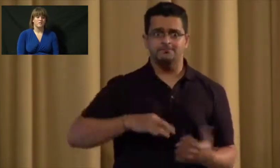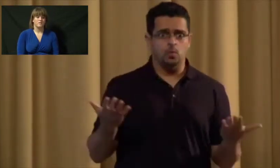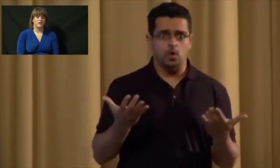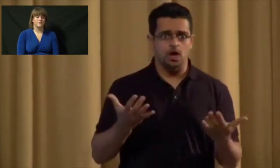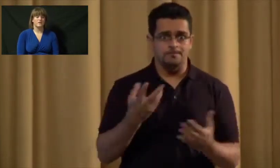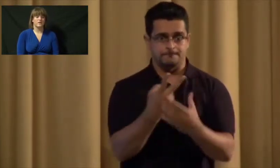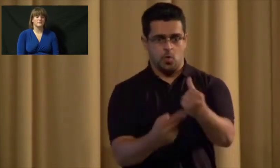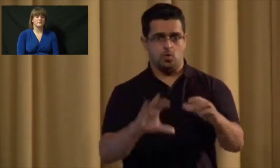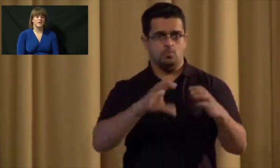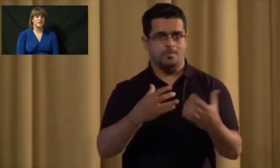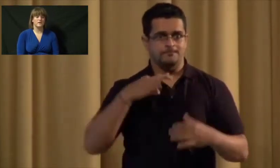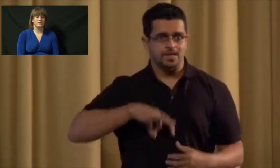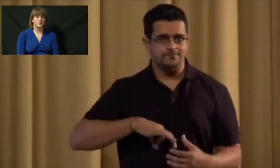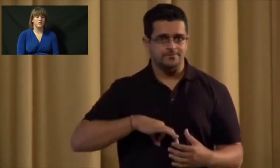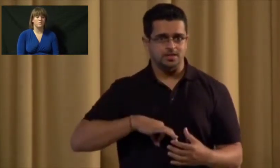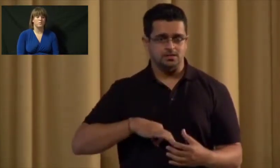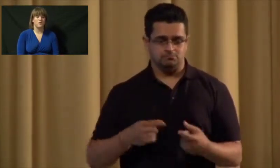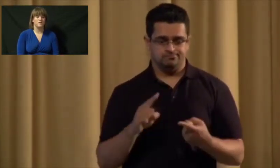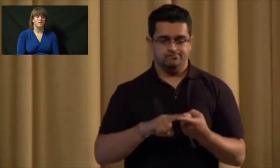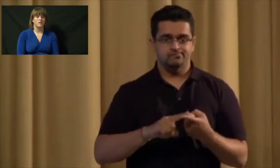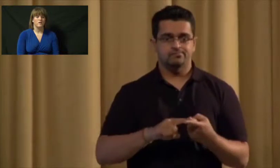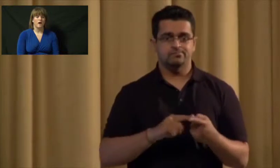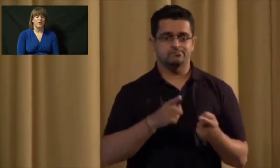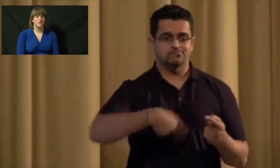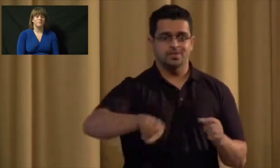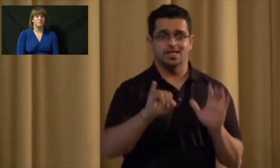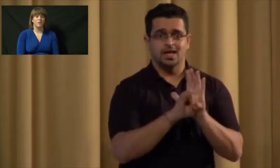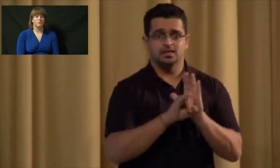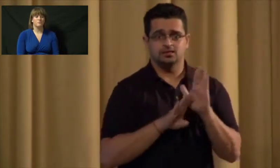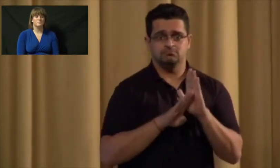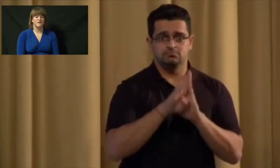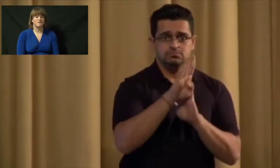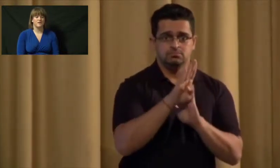So after all that was done, how did both groups benefit?